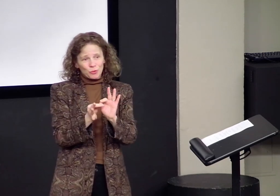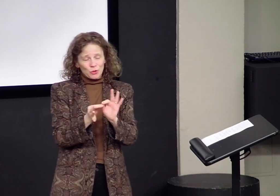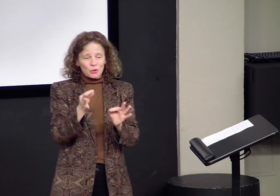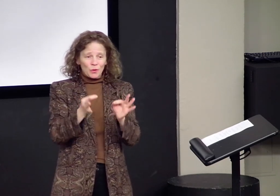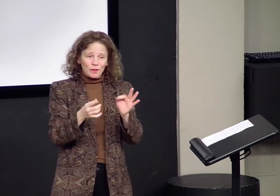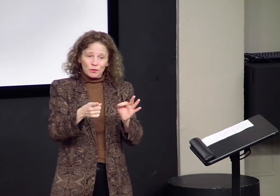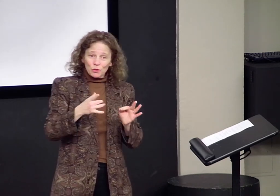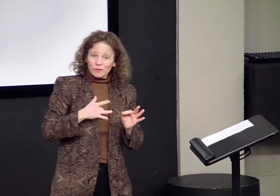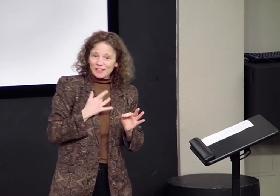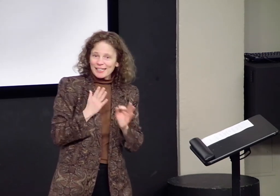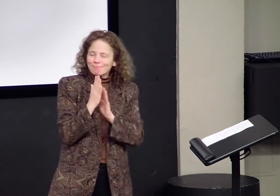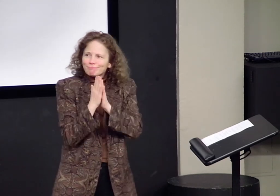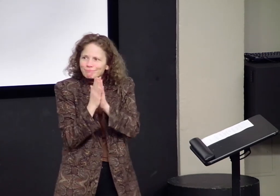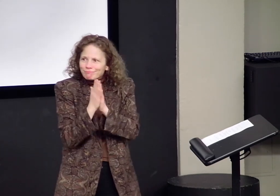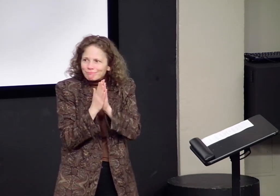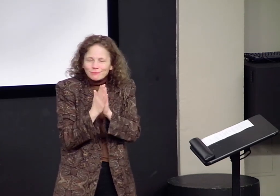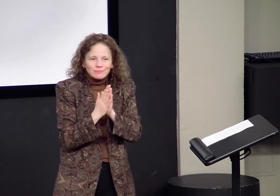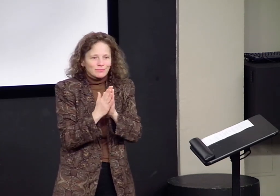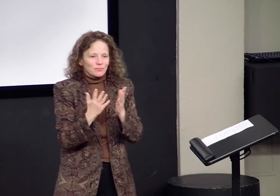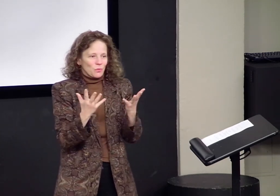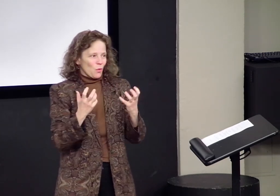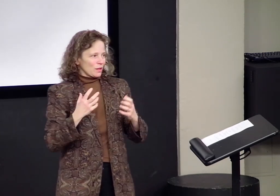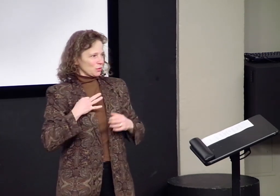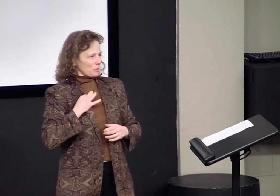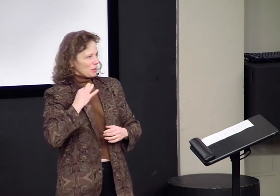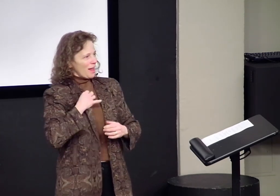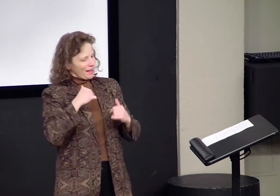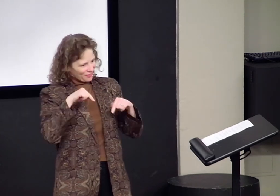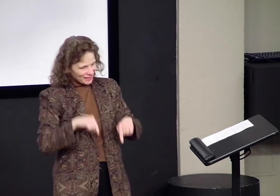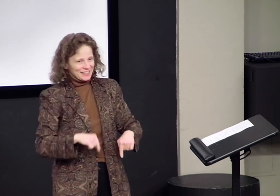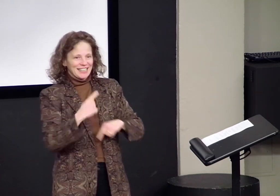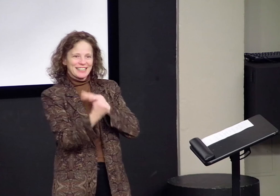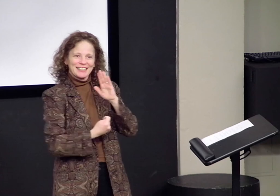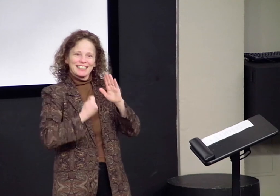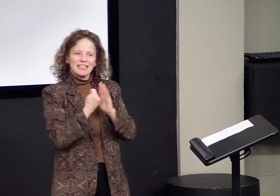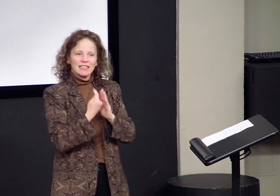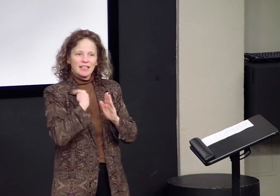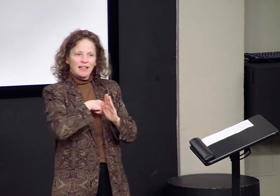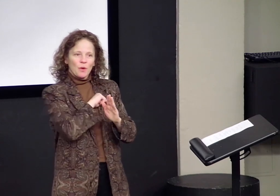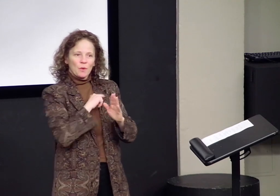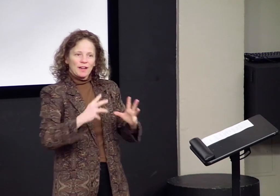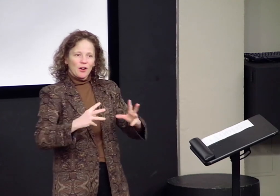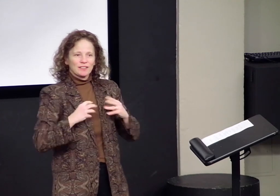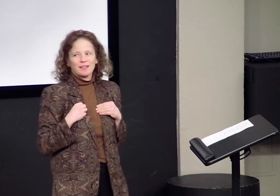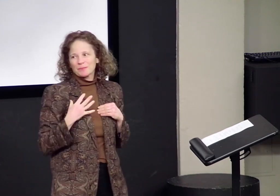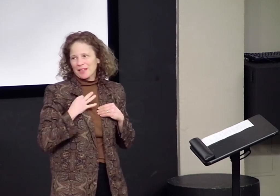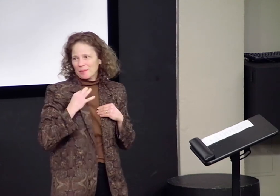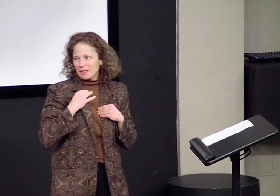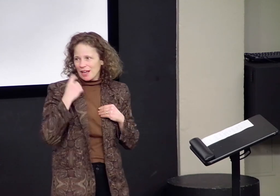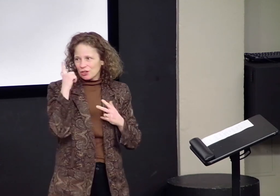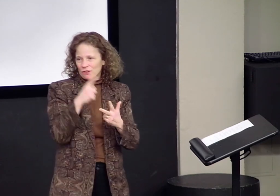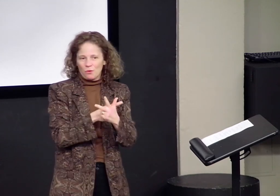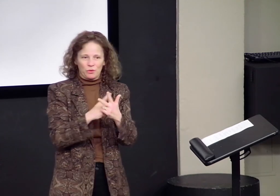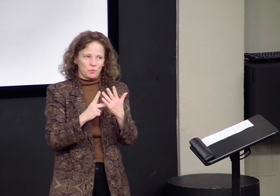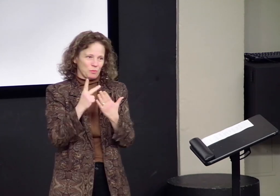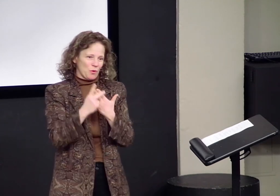and experienced interpreters. If you're interested in applying to these programs, we are now